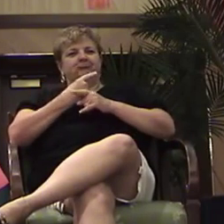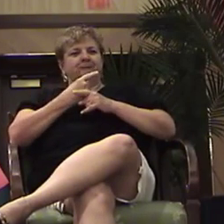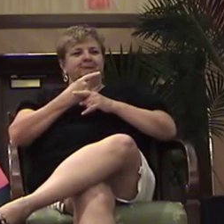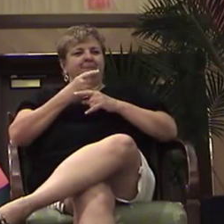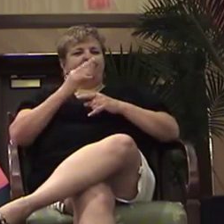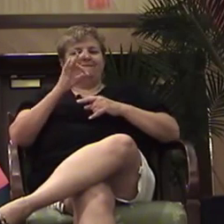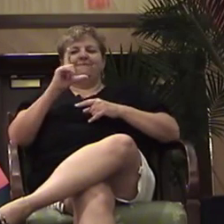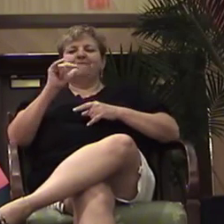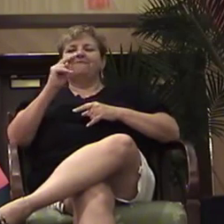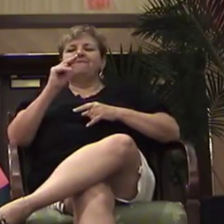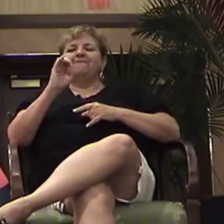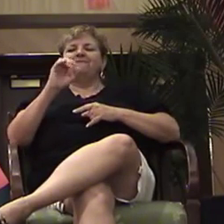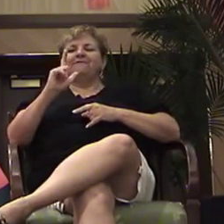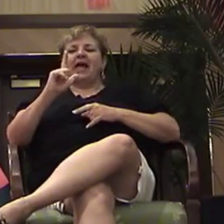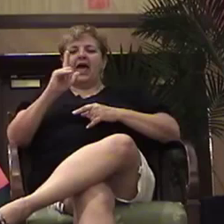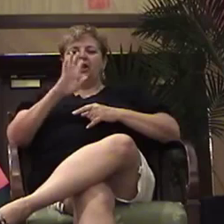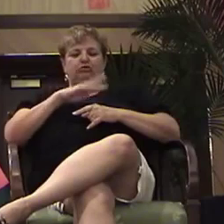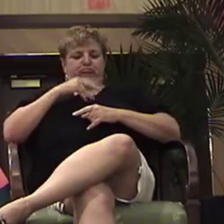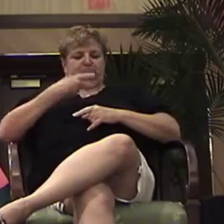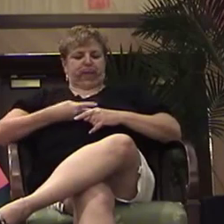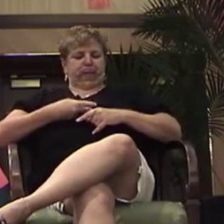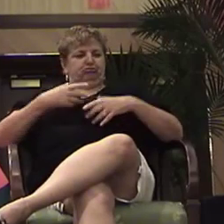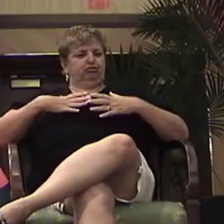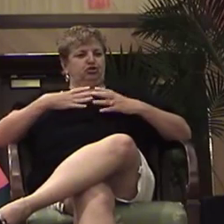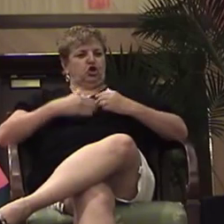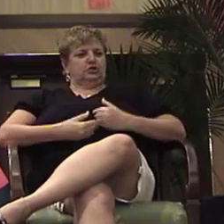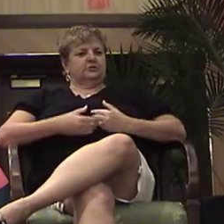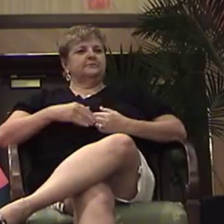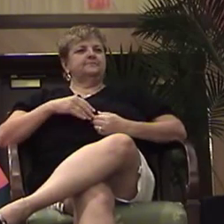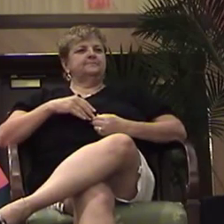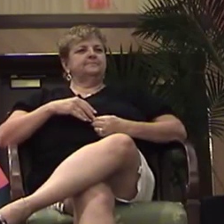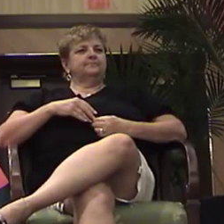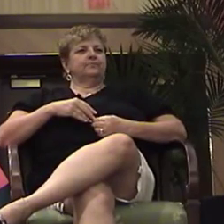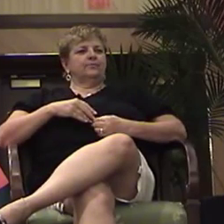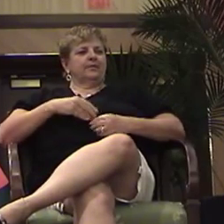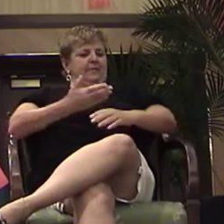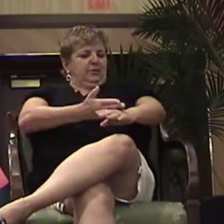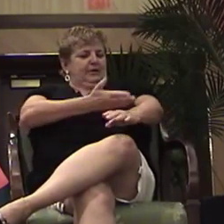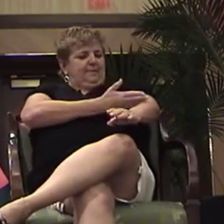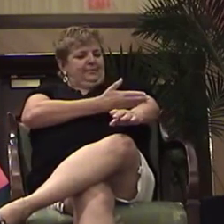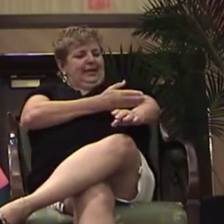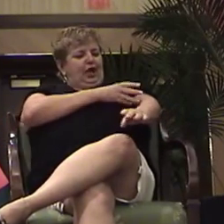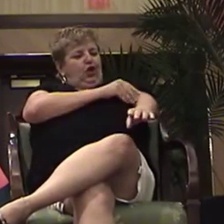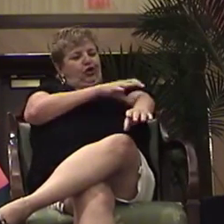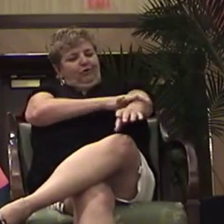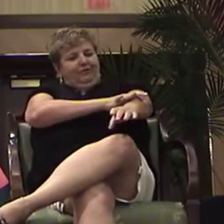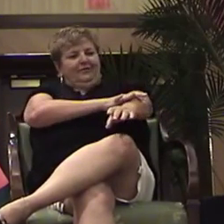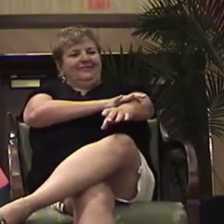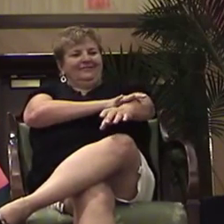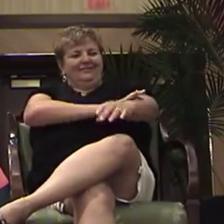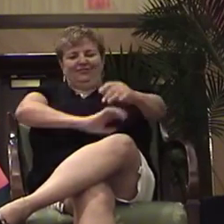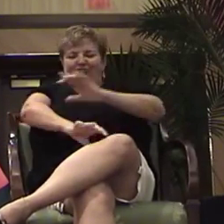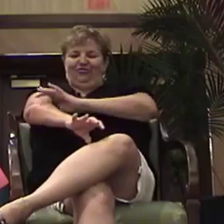sport shirts that came about to the middle of his arm, you know. They didn't